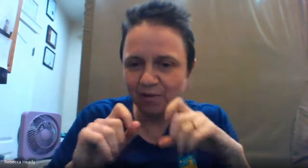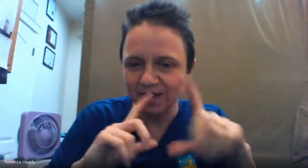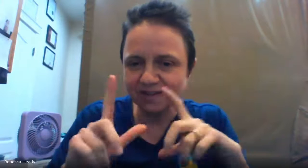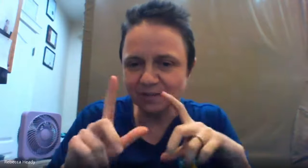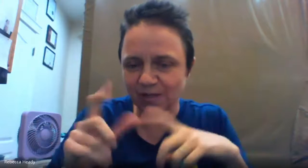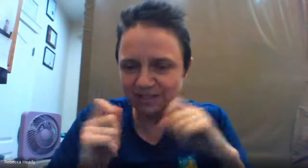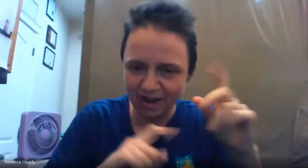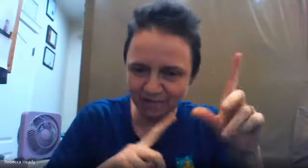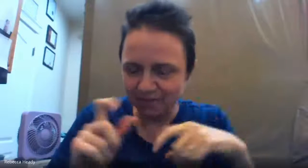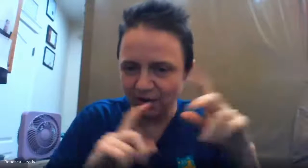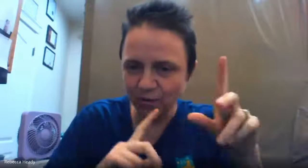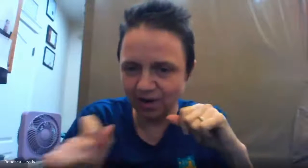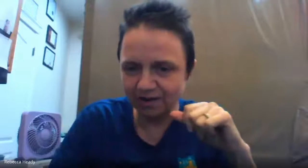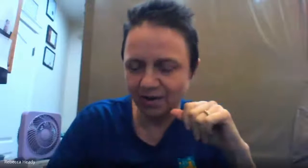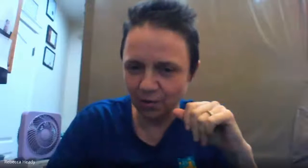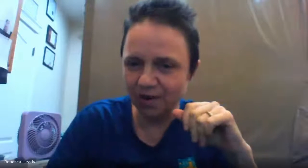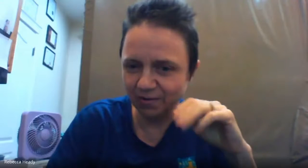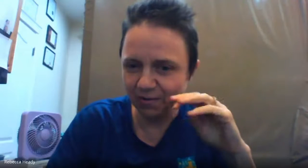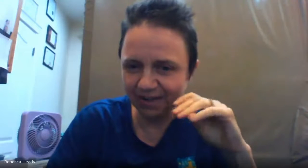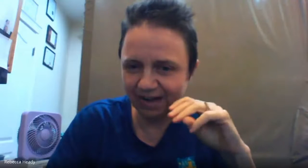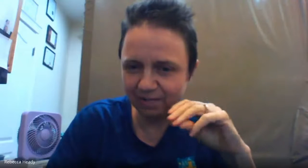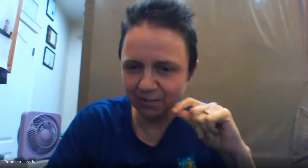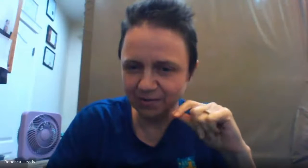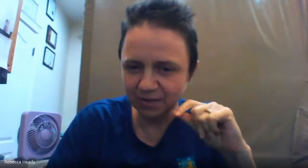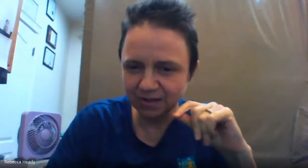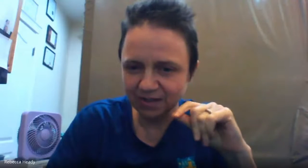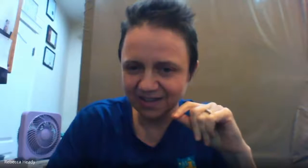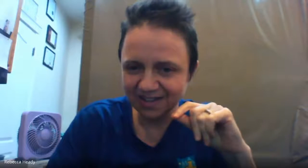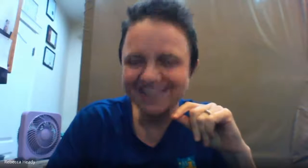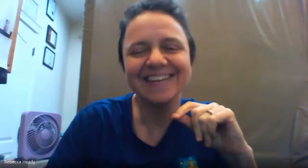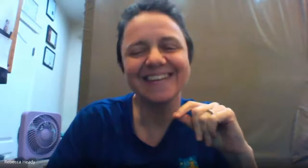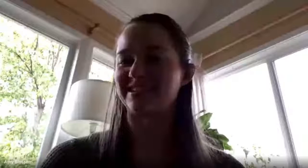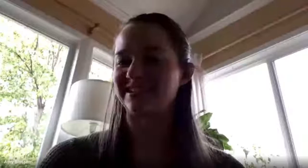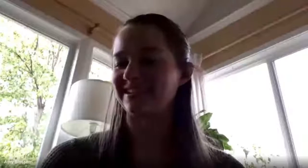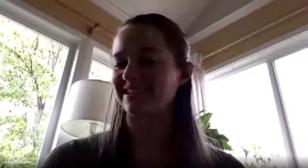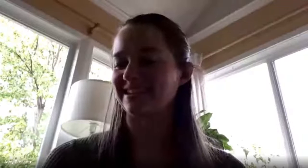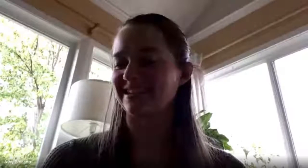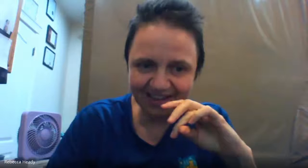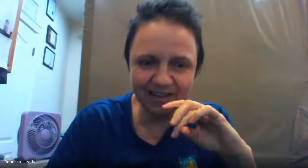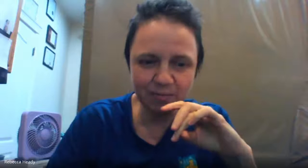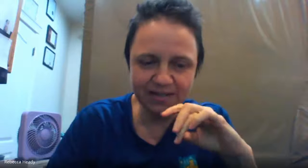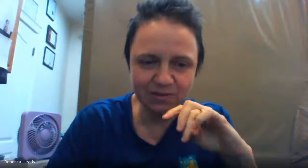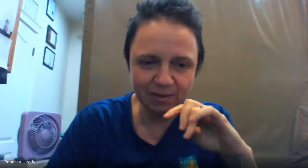other things. Plus, you have your video on. Are you on a phone, like an iPhone? I'm on an iPad. Oh, iPad. Yeah, it might do the same